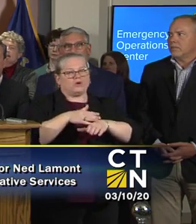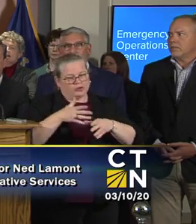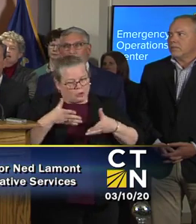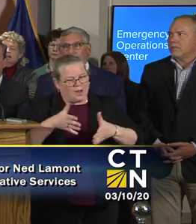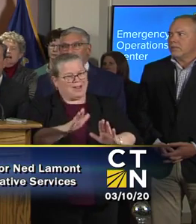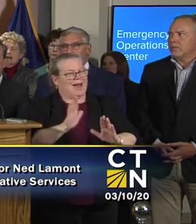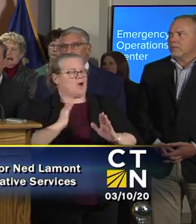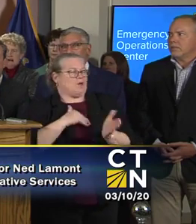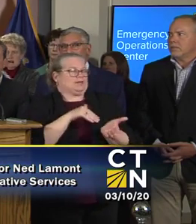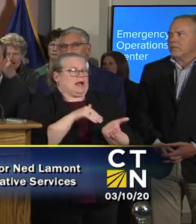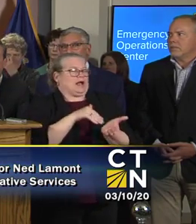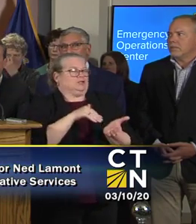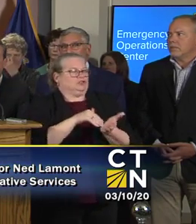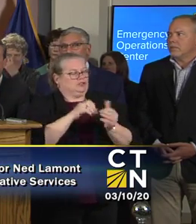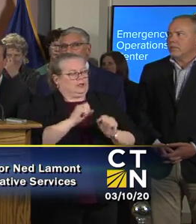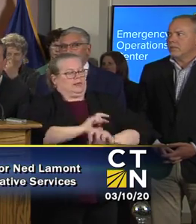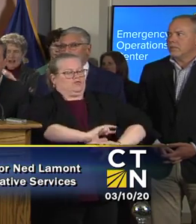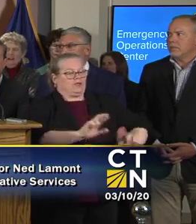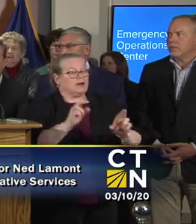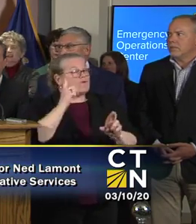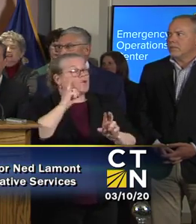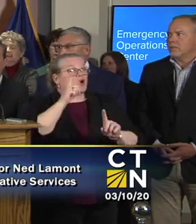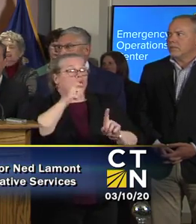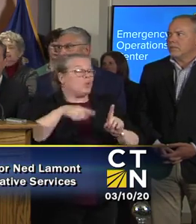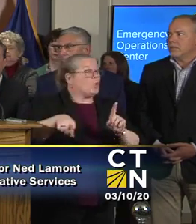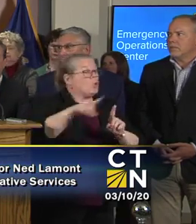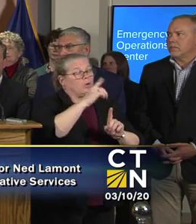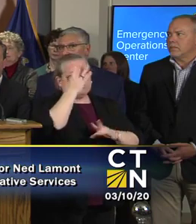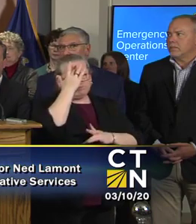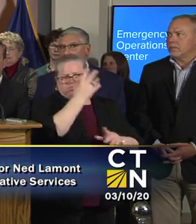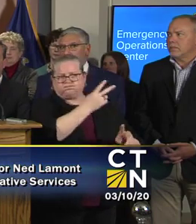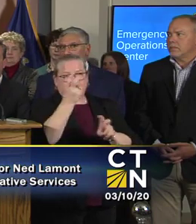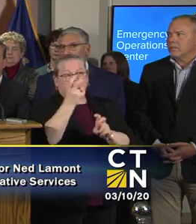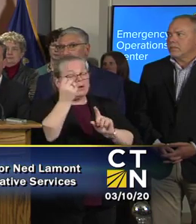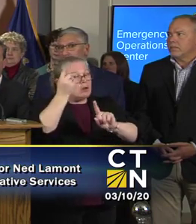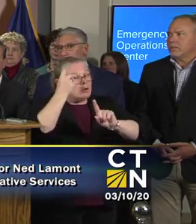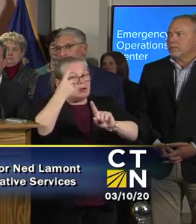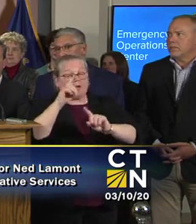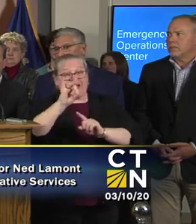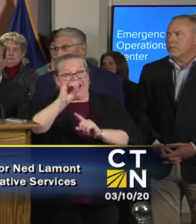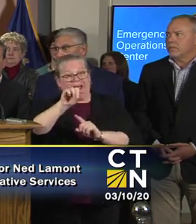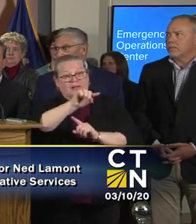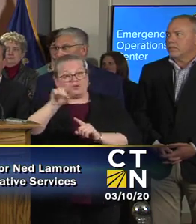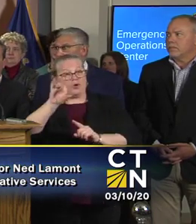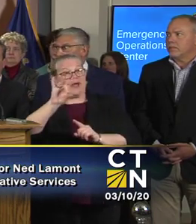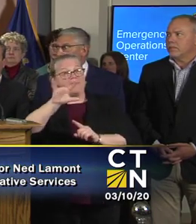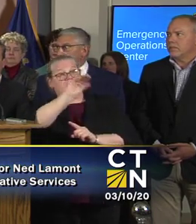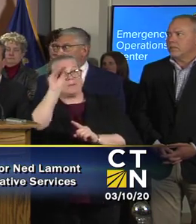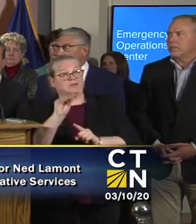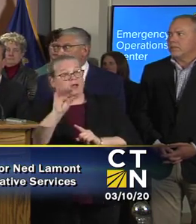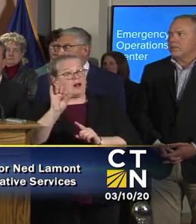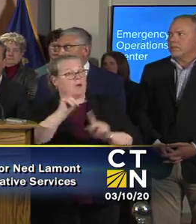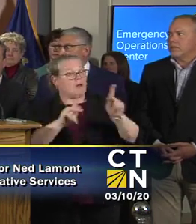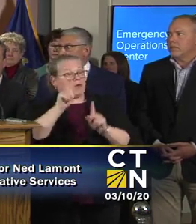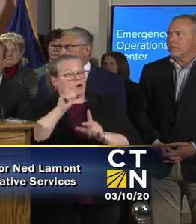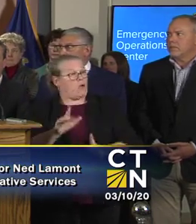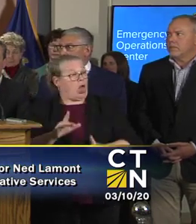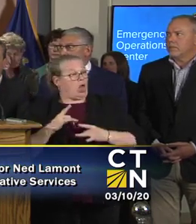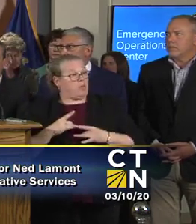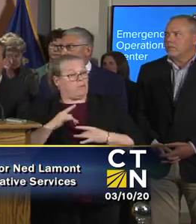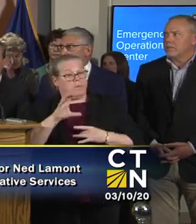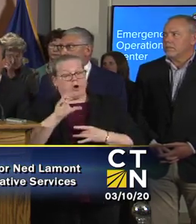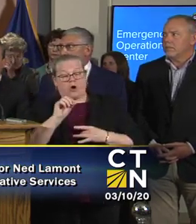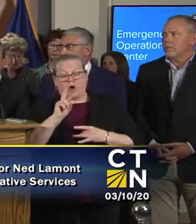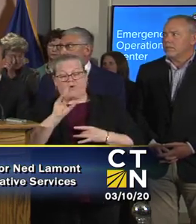deal with the acutely ill patients. Again, knowing that 80 to 85% of people who get COVID-19 will self-recover at